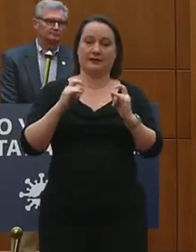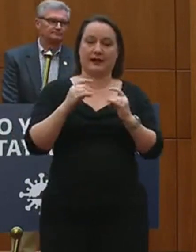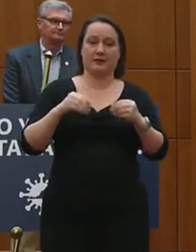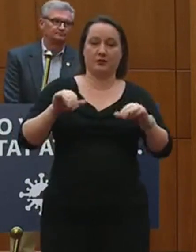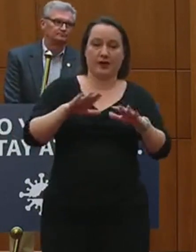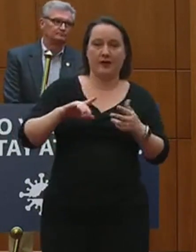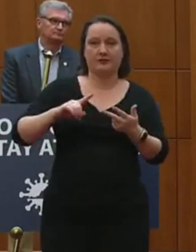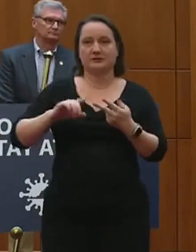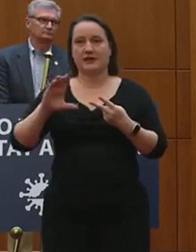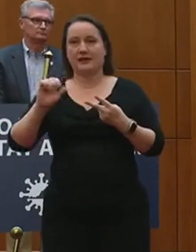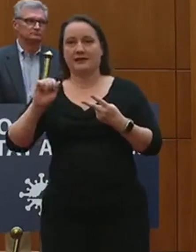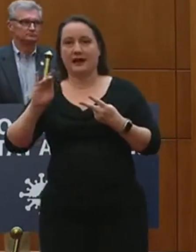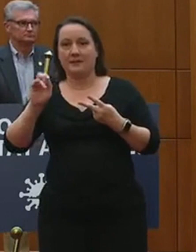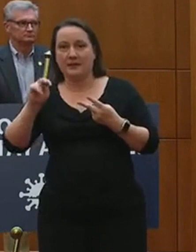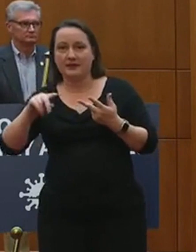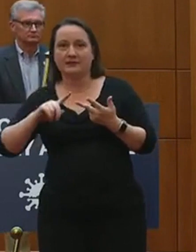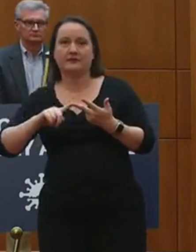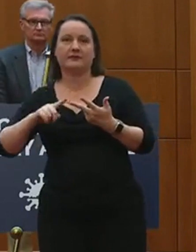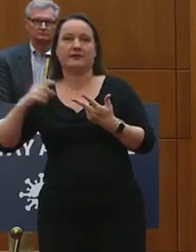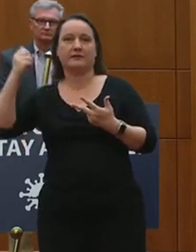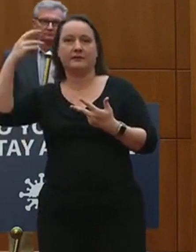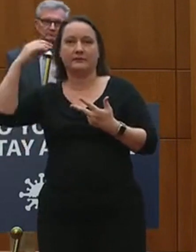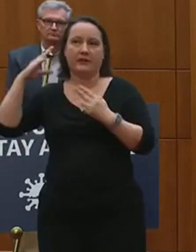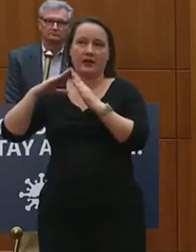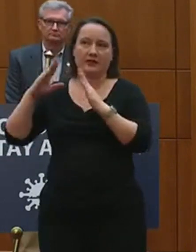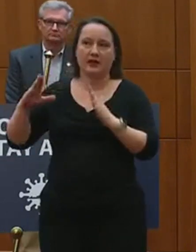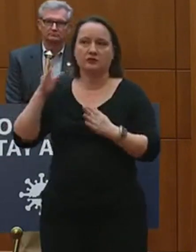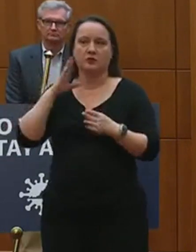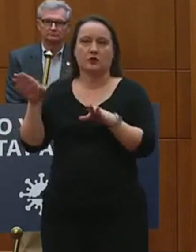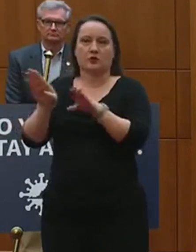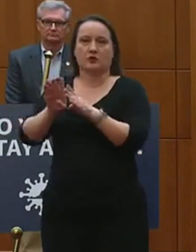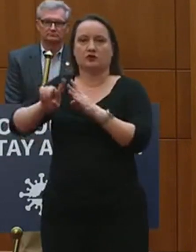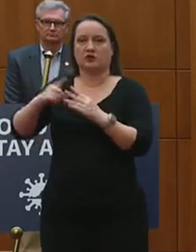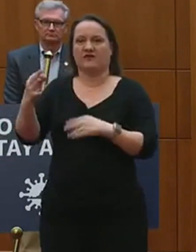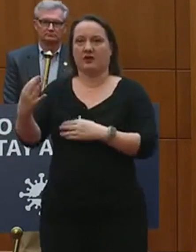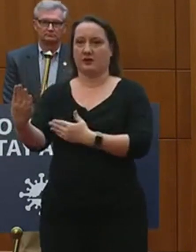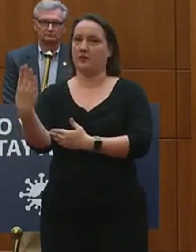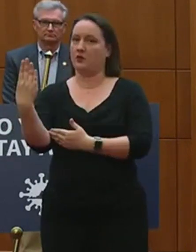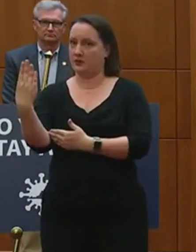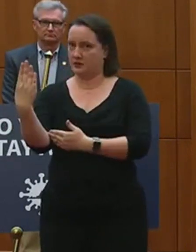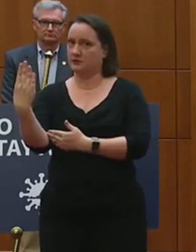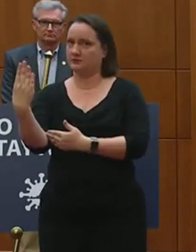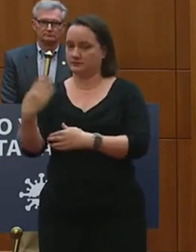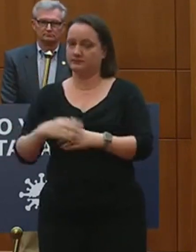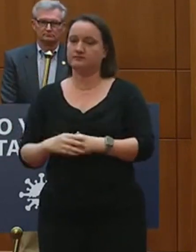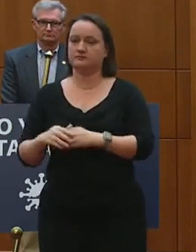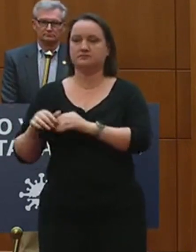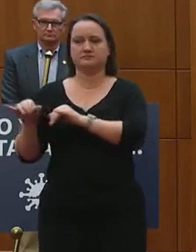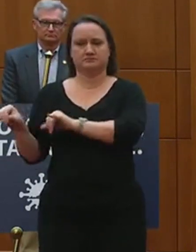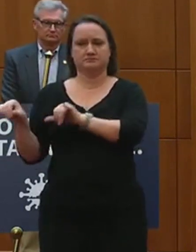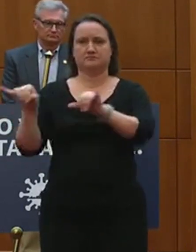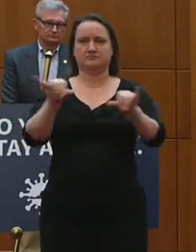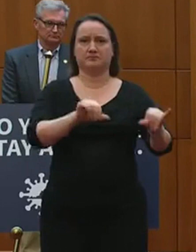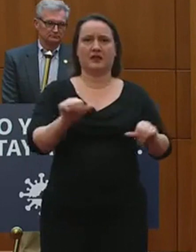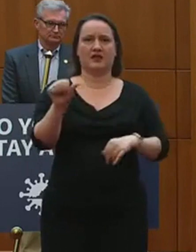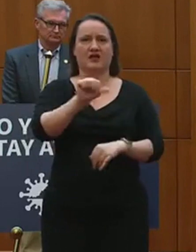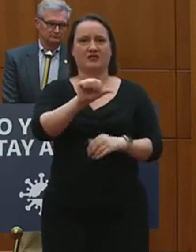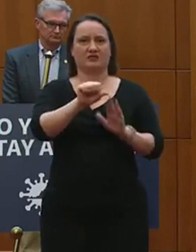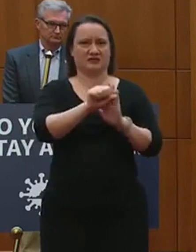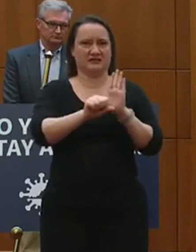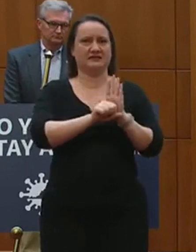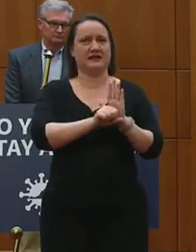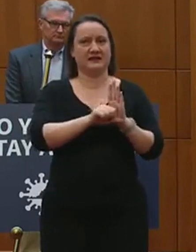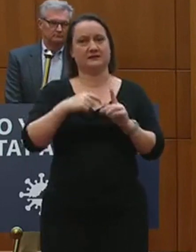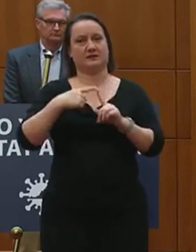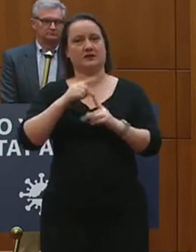and bathhouses starting Friday morning. This is in line with what other states are doing, as well as some